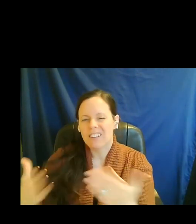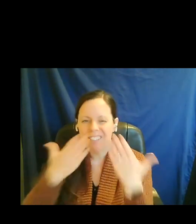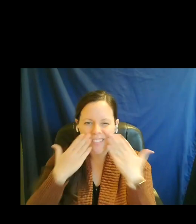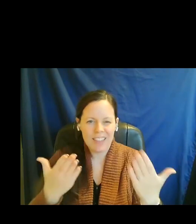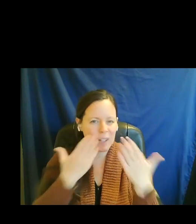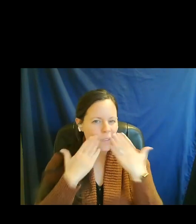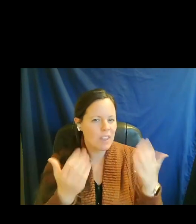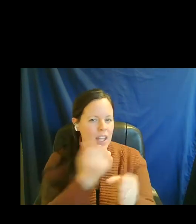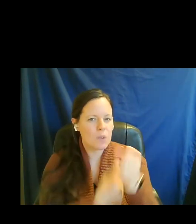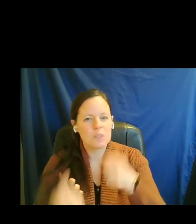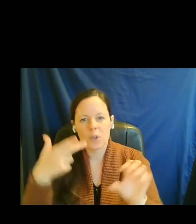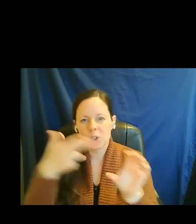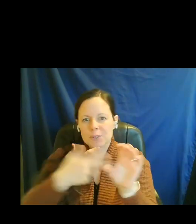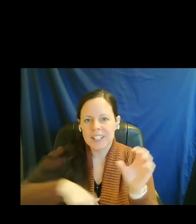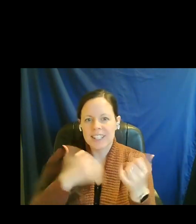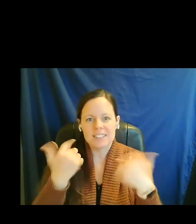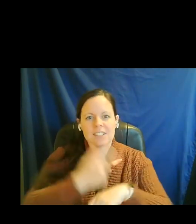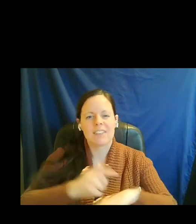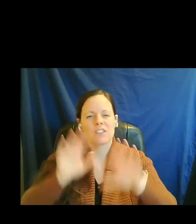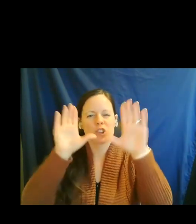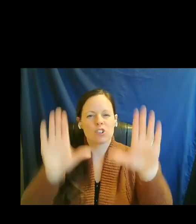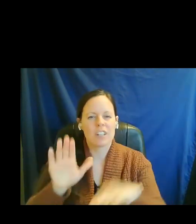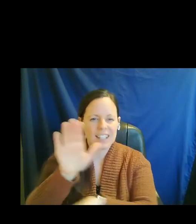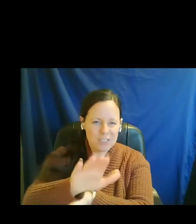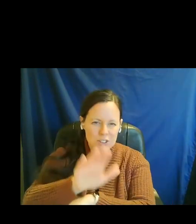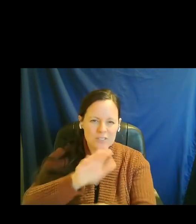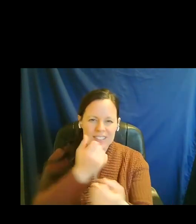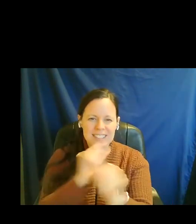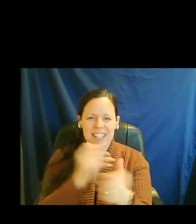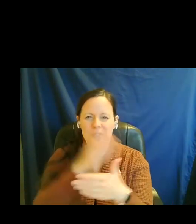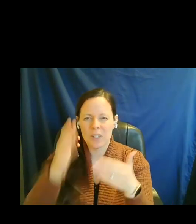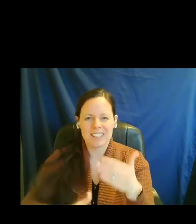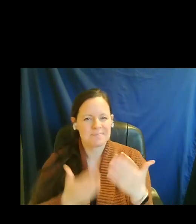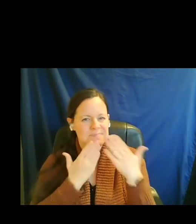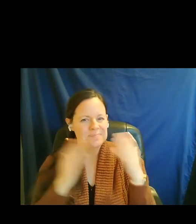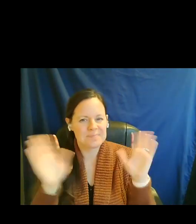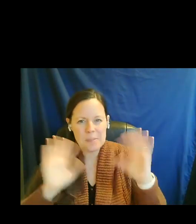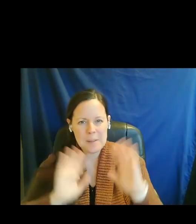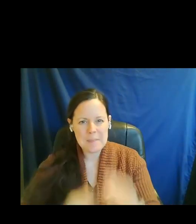thank you everyone for joining us today. Have a great afternoon and a safe week. Thank you. Thanks everyone.